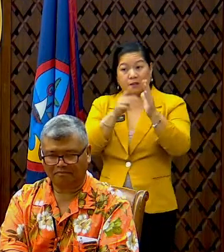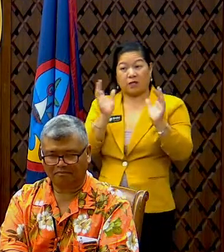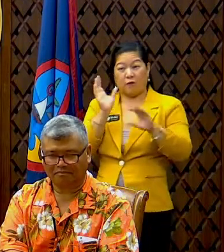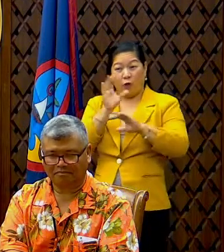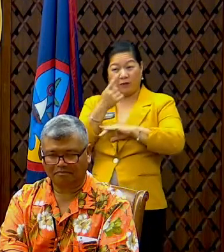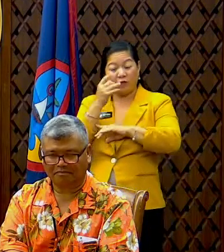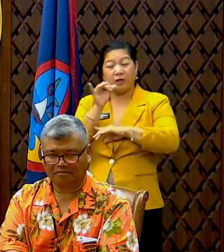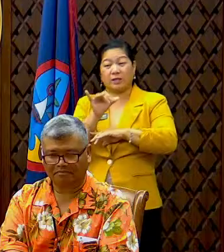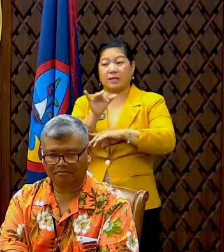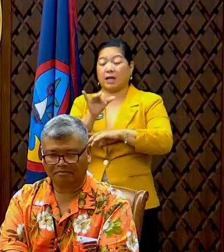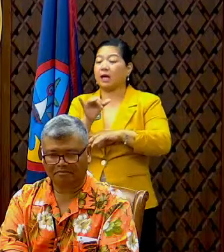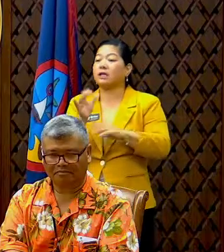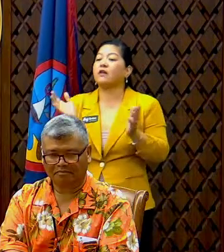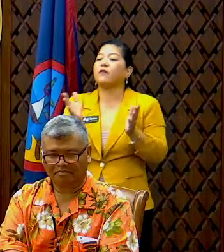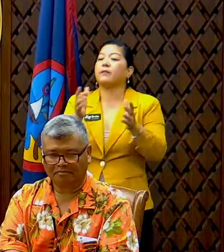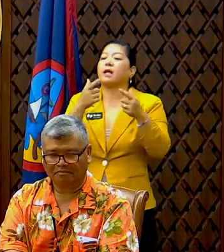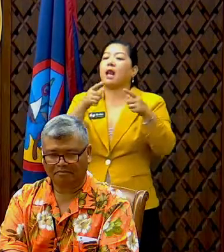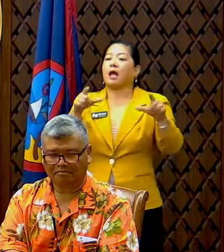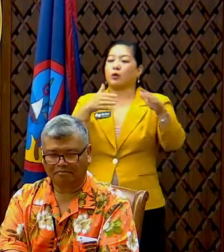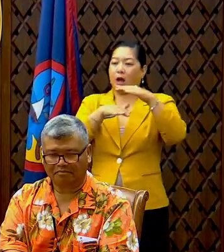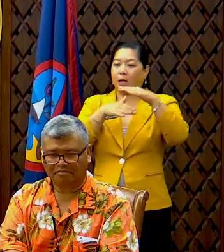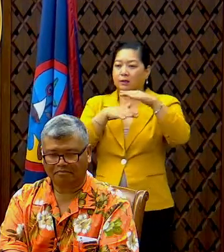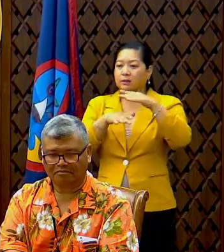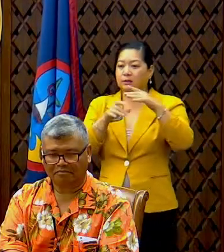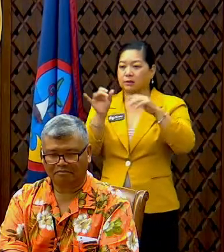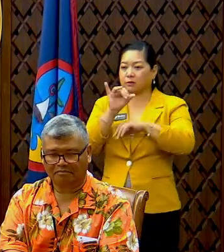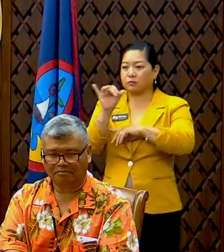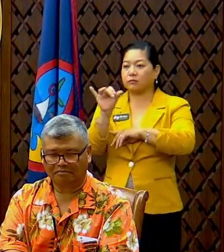and investment in language access.